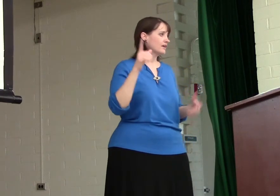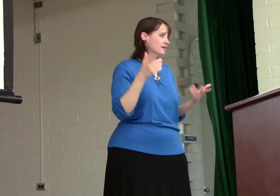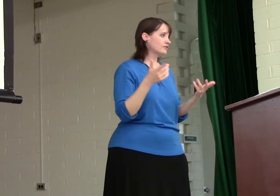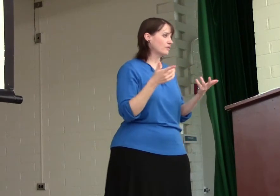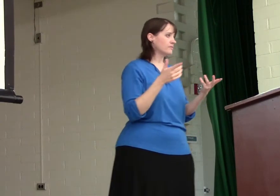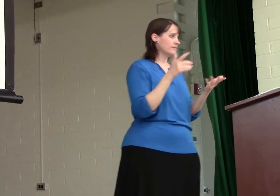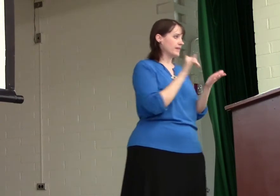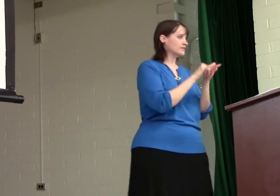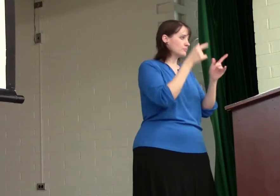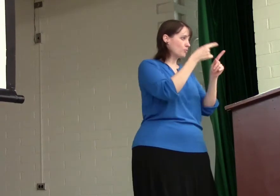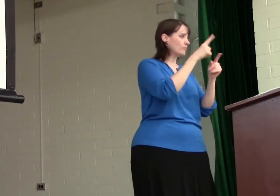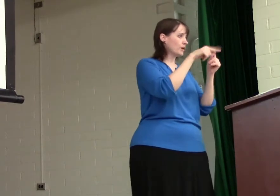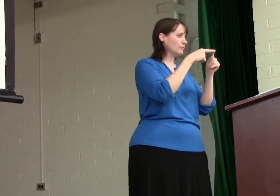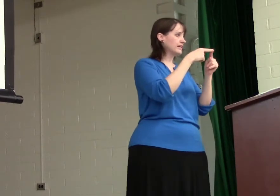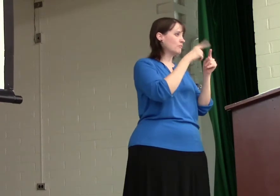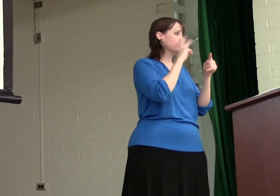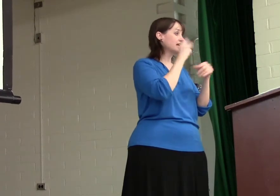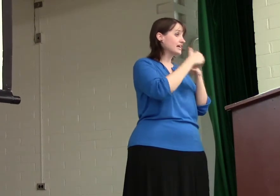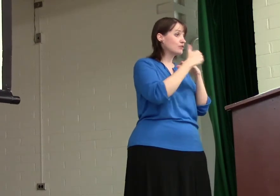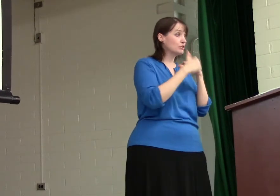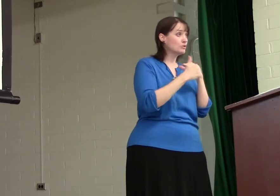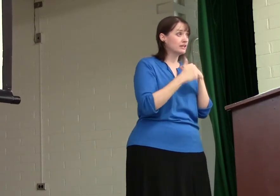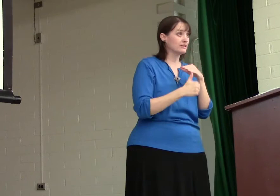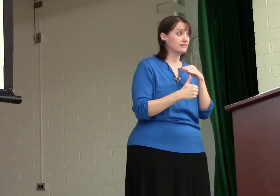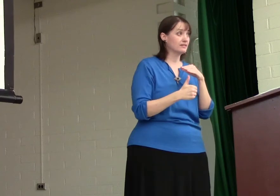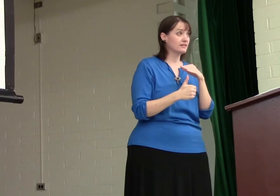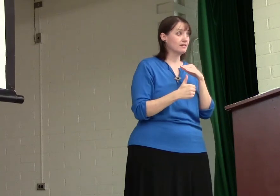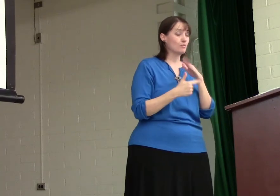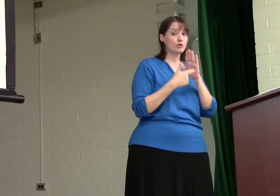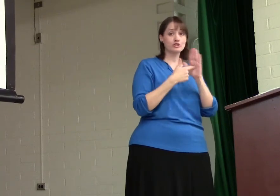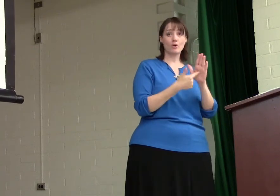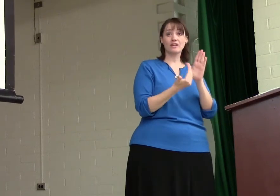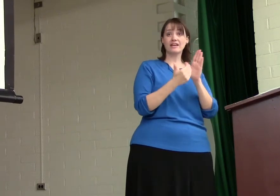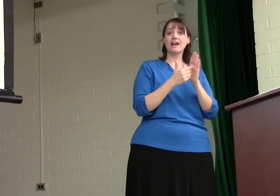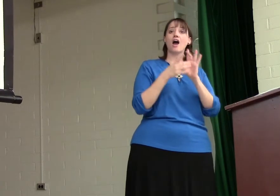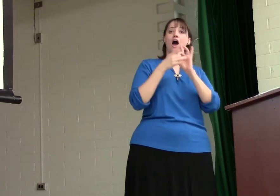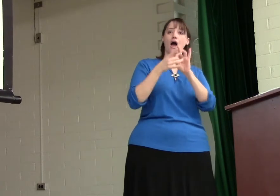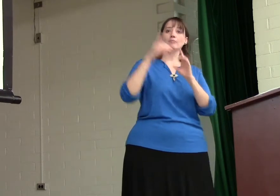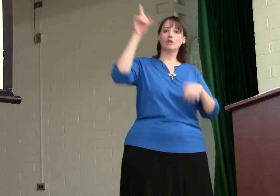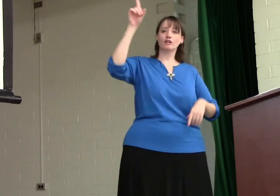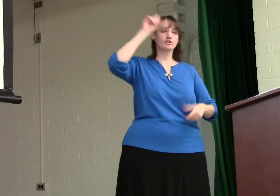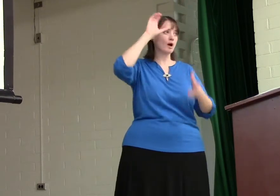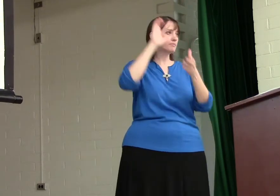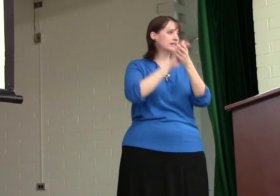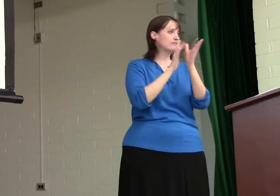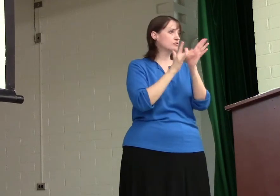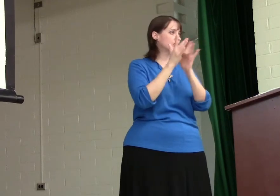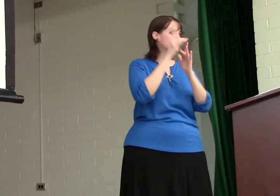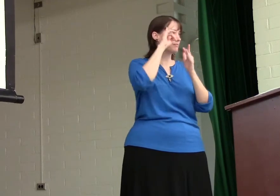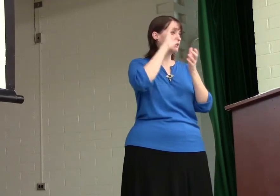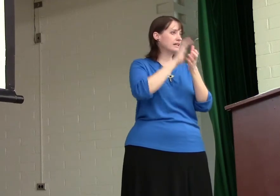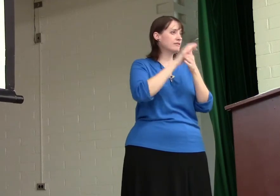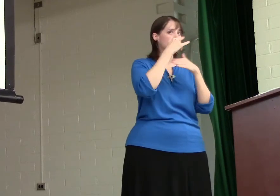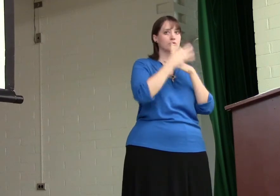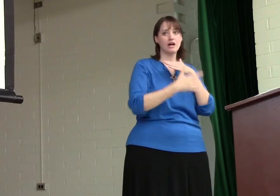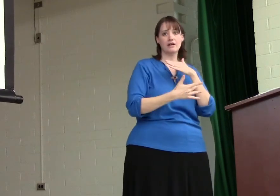you know, that's the point. When we take communion, we're showing again, I belong to you. I believe you, Jesus. I believe in your blood